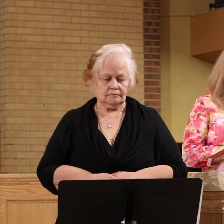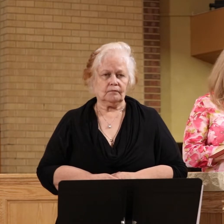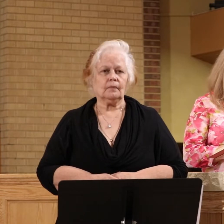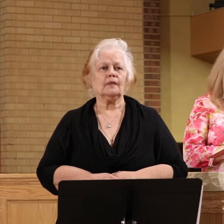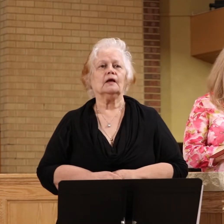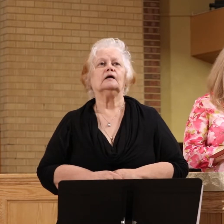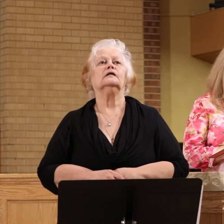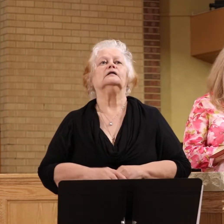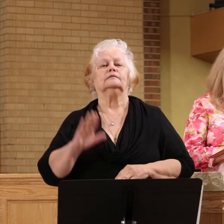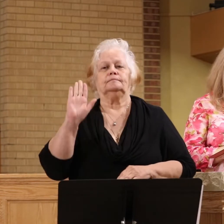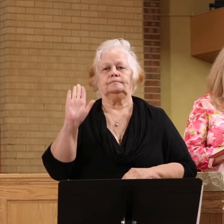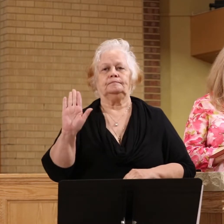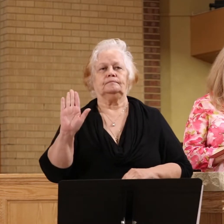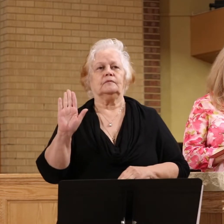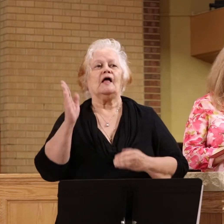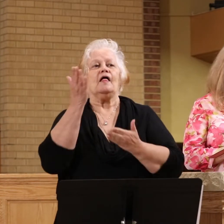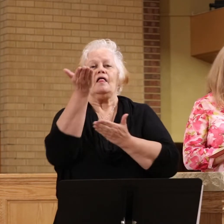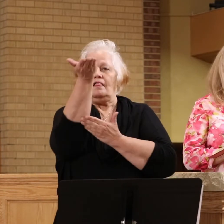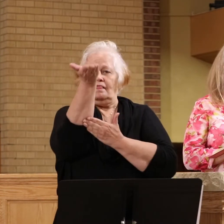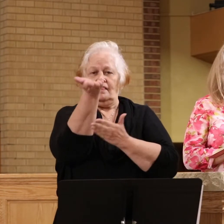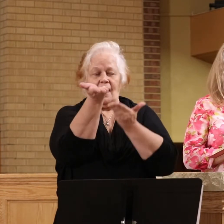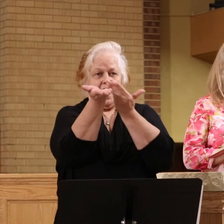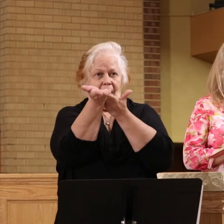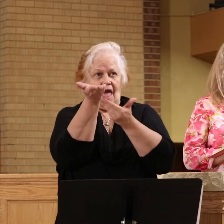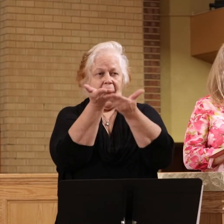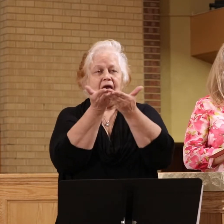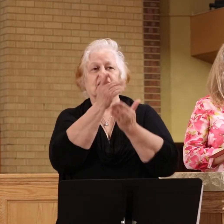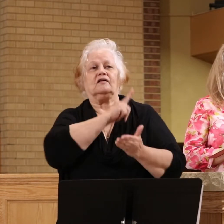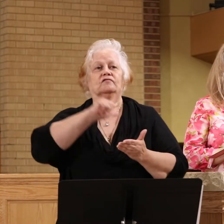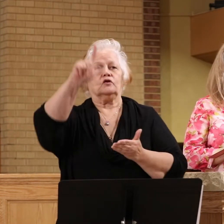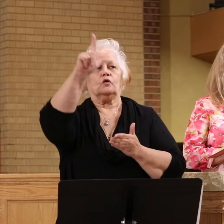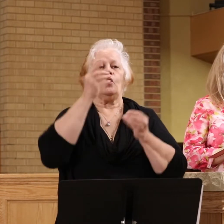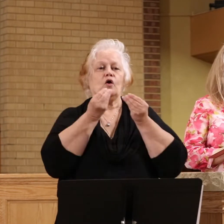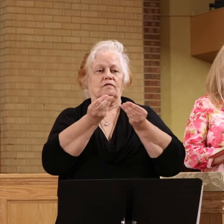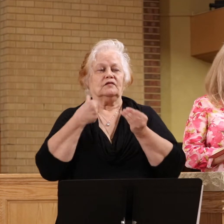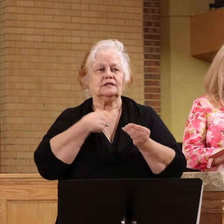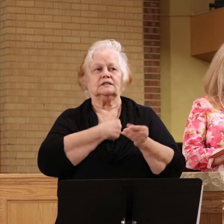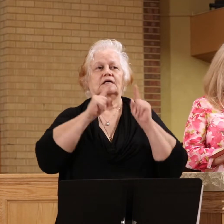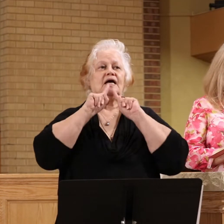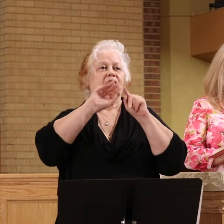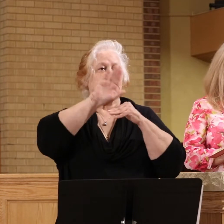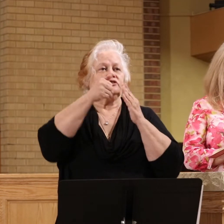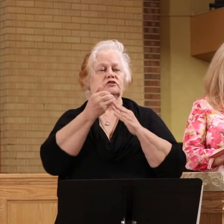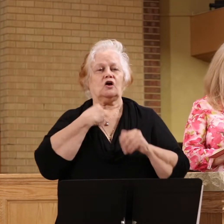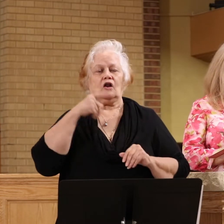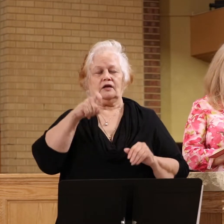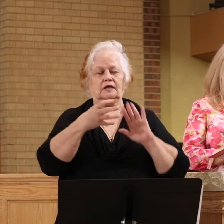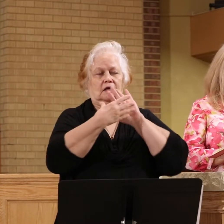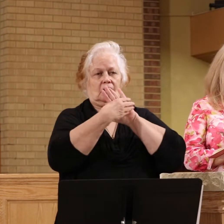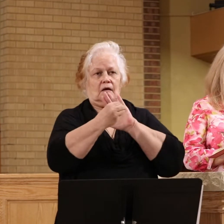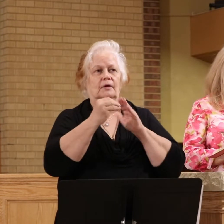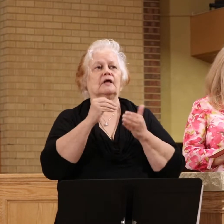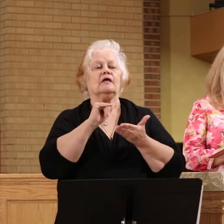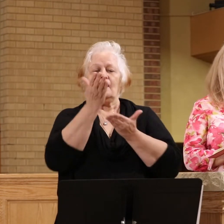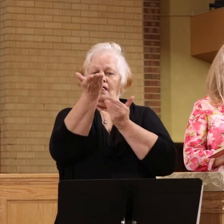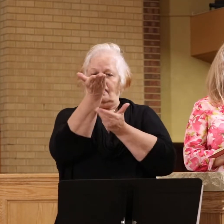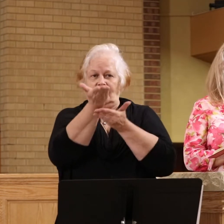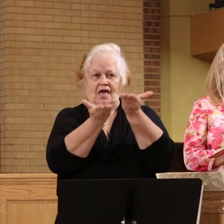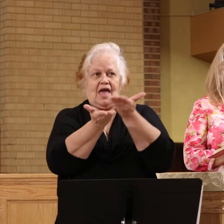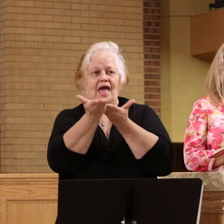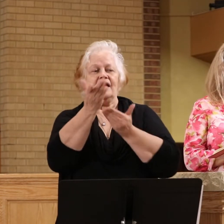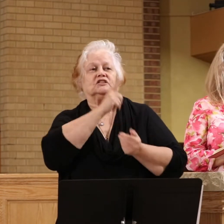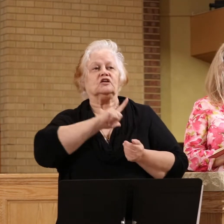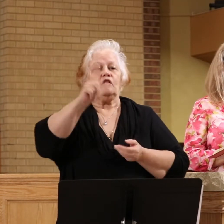The hand of the Lord feeds us. He answers all our needs. The hand of the Lord feeds